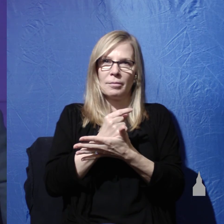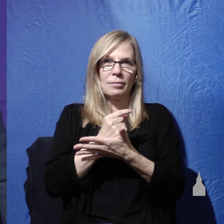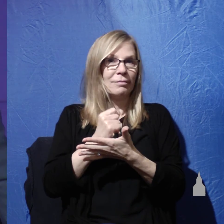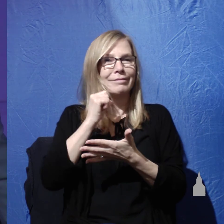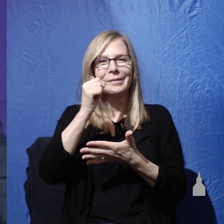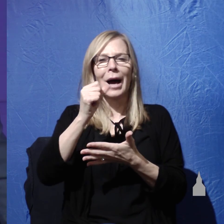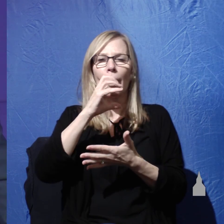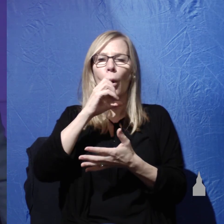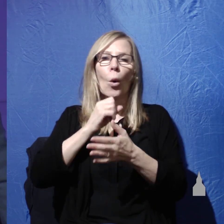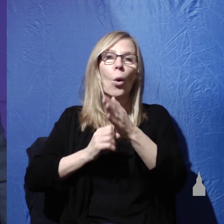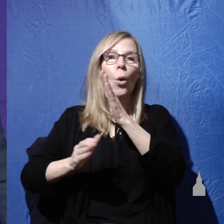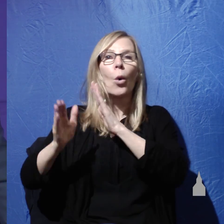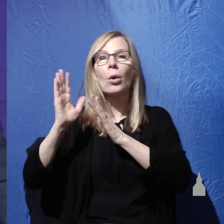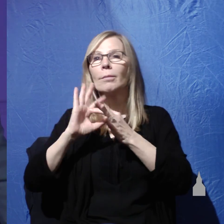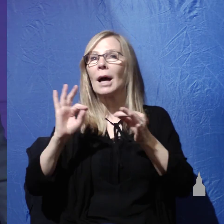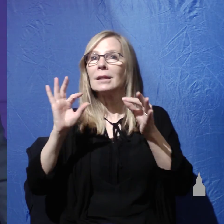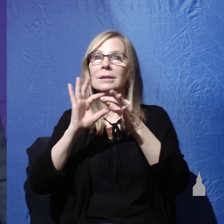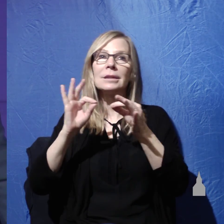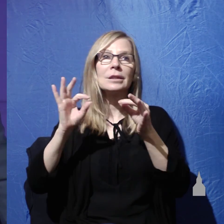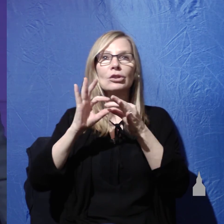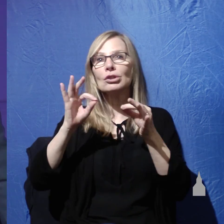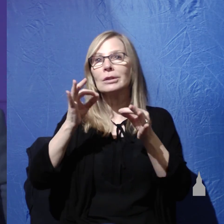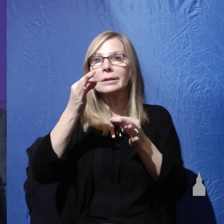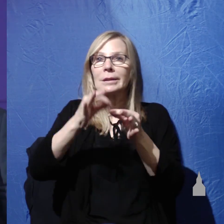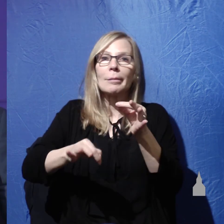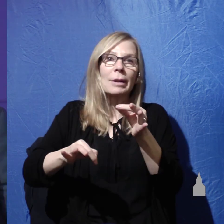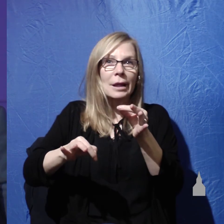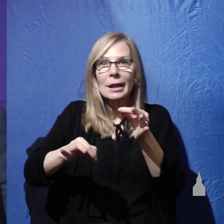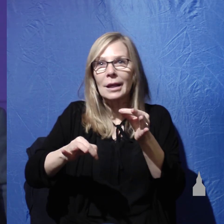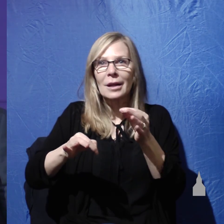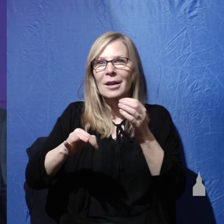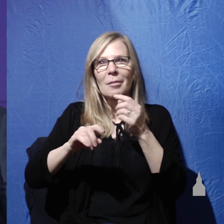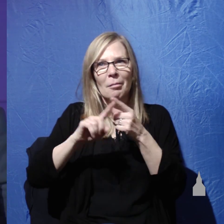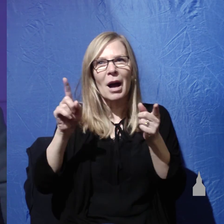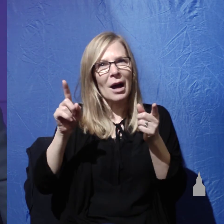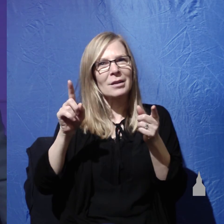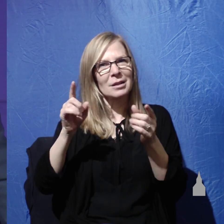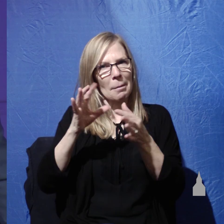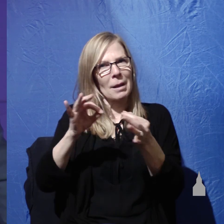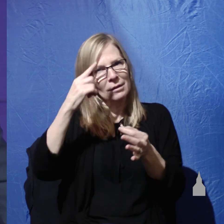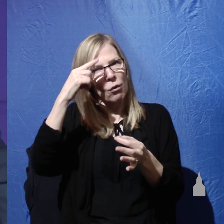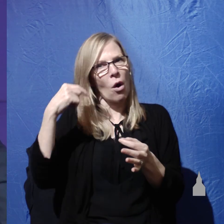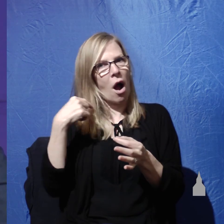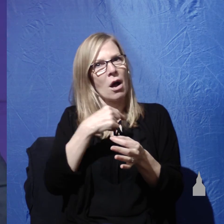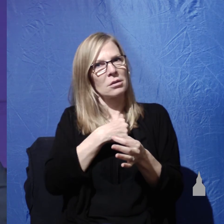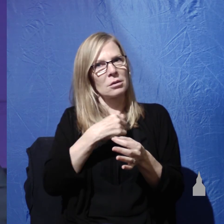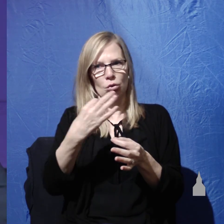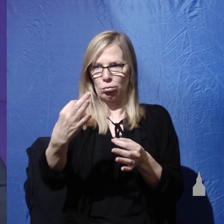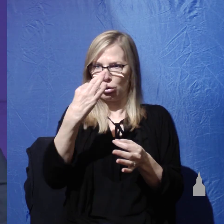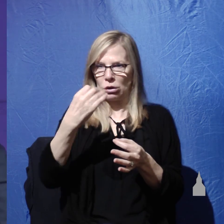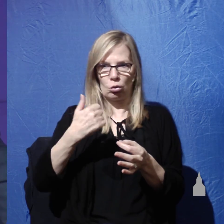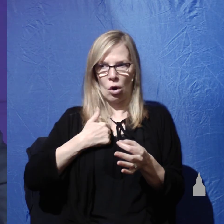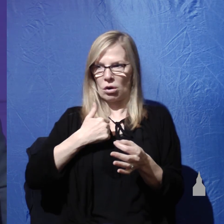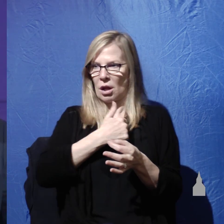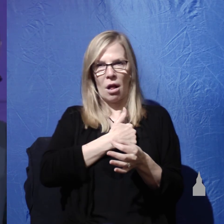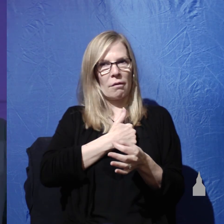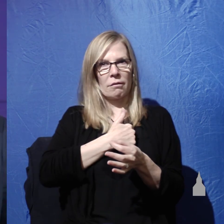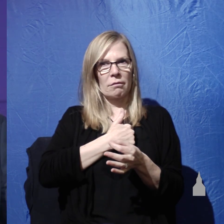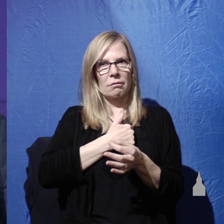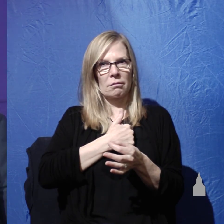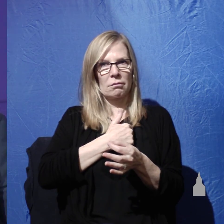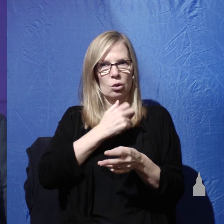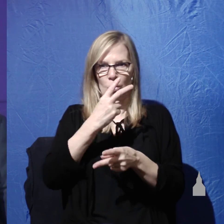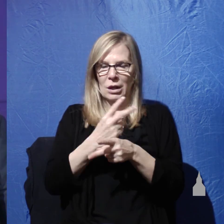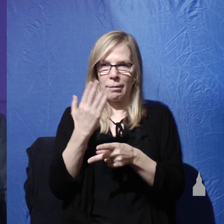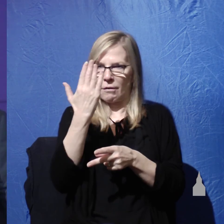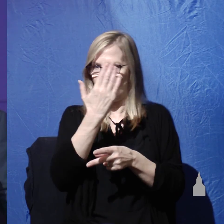not an ancient message simply for unsaved people. It's a message for us to preach to ourselves, to keep before